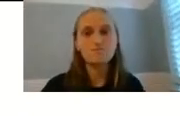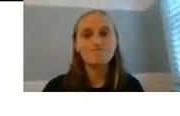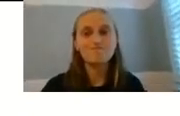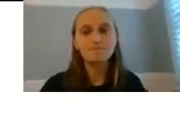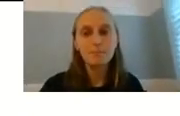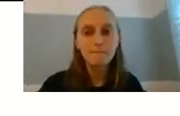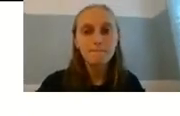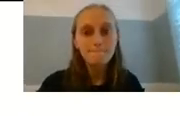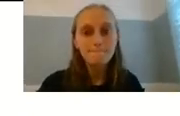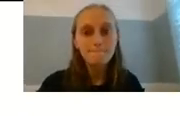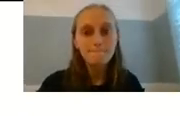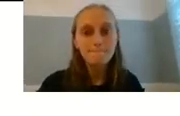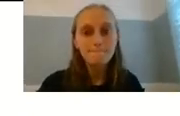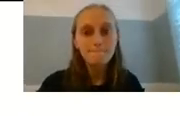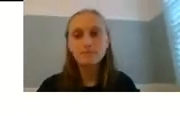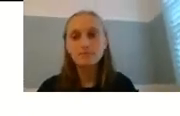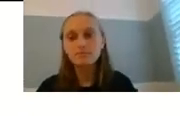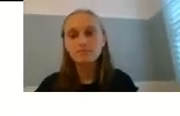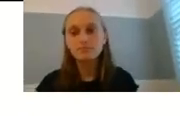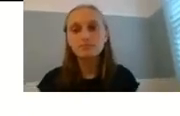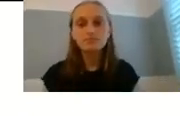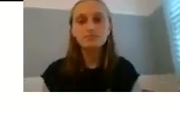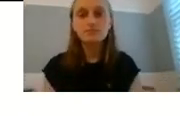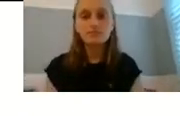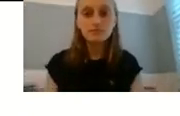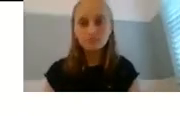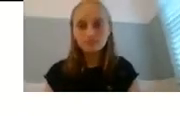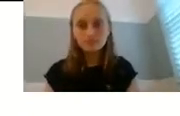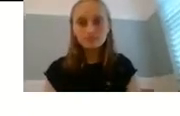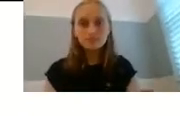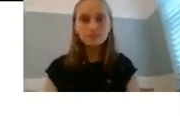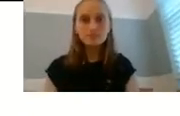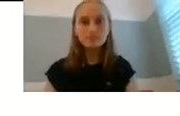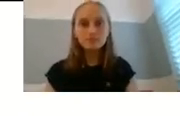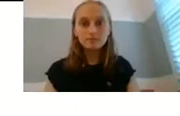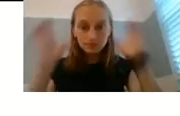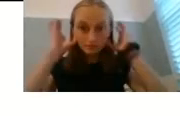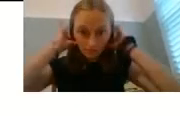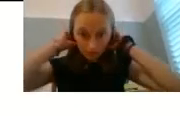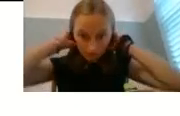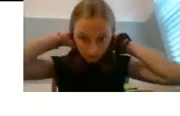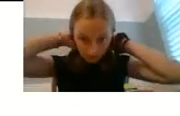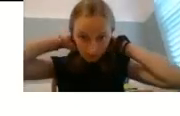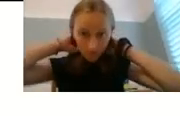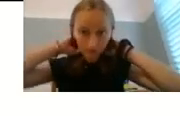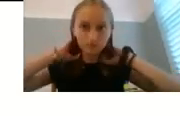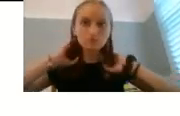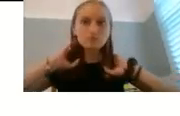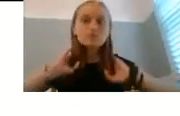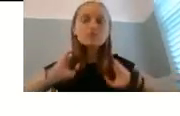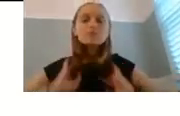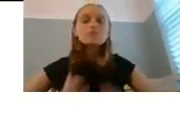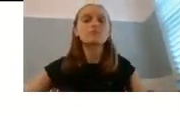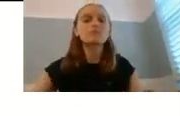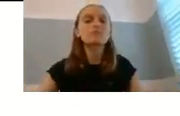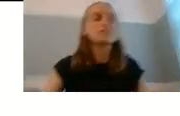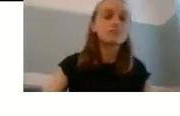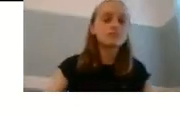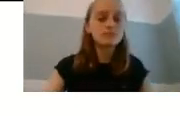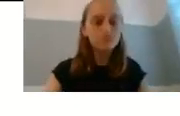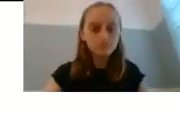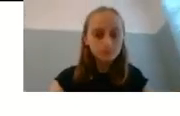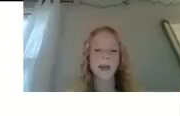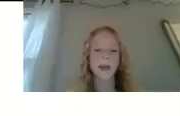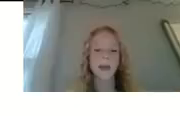and is not in keeping with asl at all um the signs are inconsistent and simplified teaching your child baby sign does not teach them correct grammar